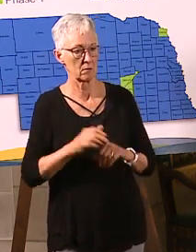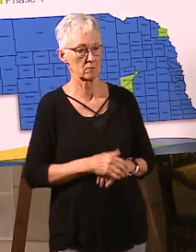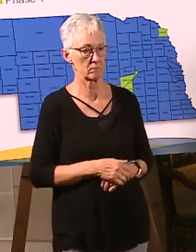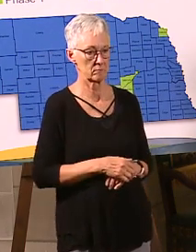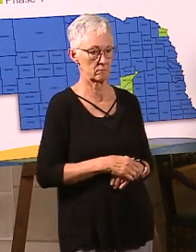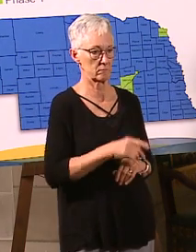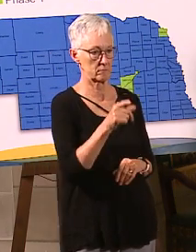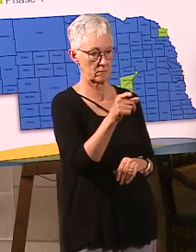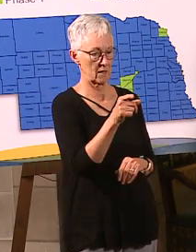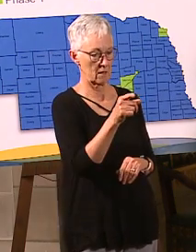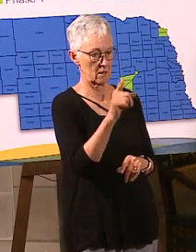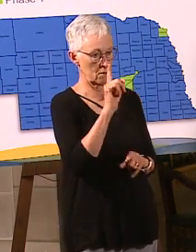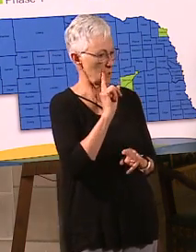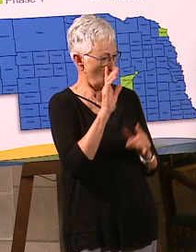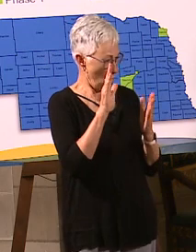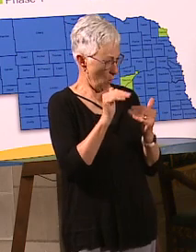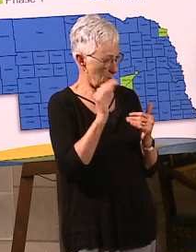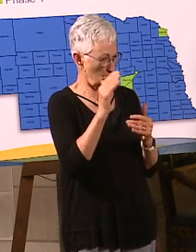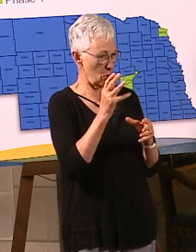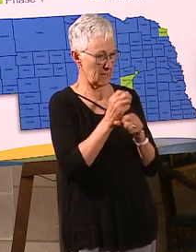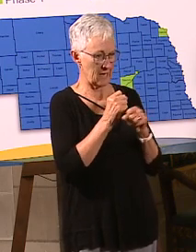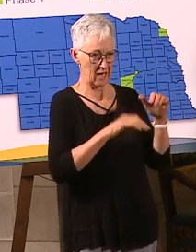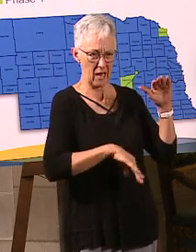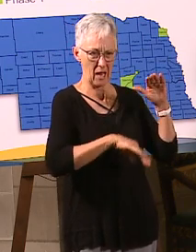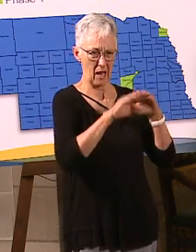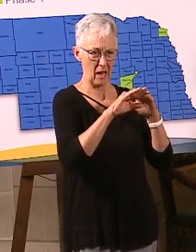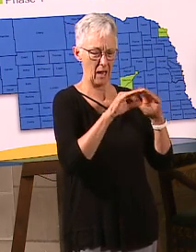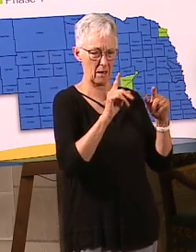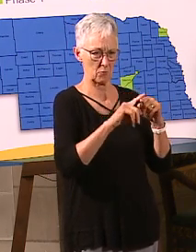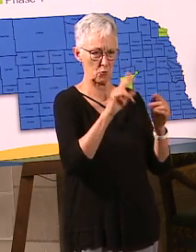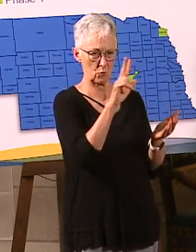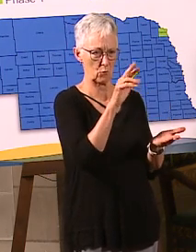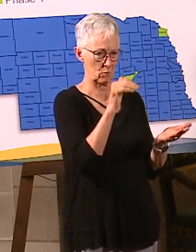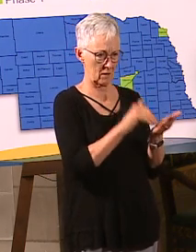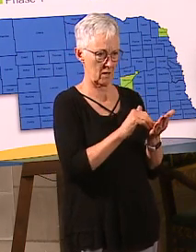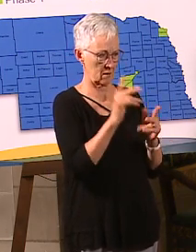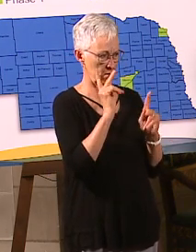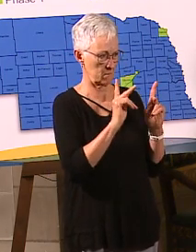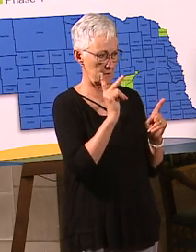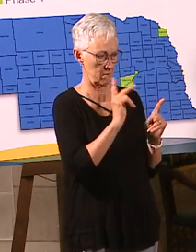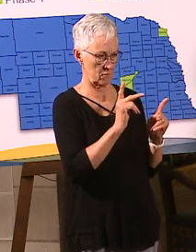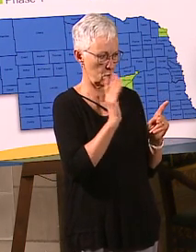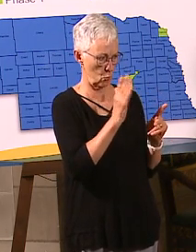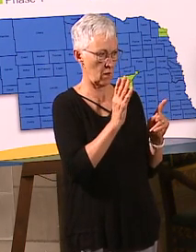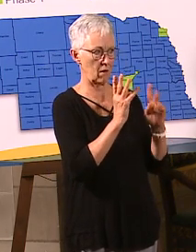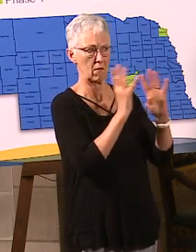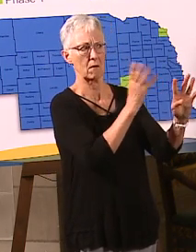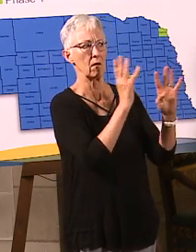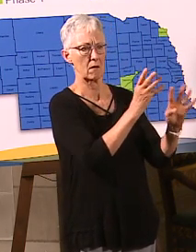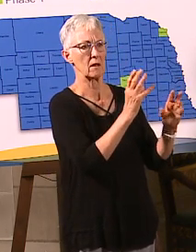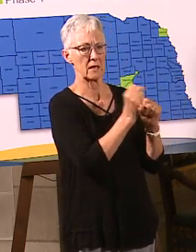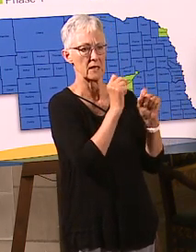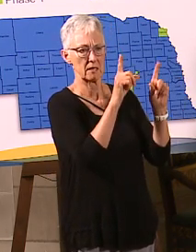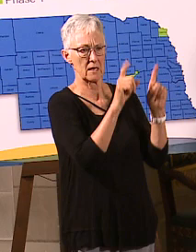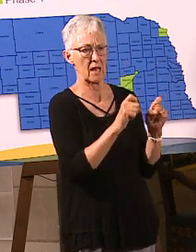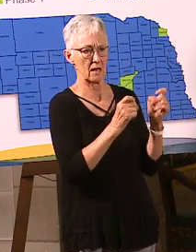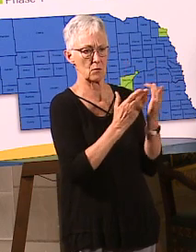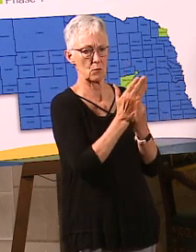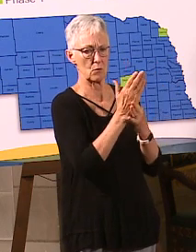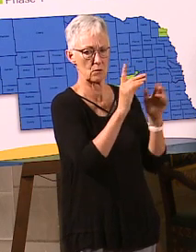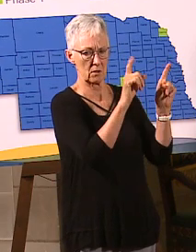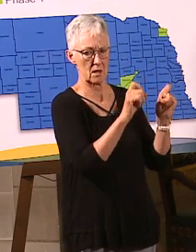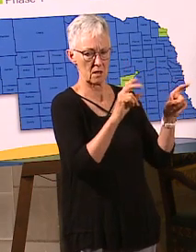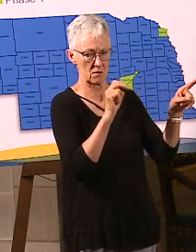don't think they'll get there. How can you say you still support this, this program, even though it's not quite meeting